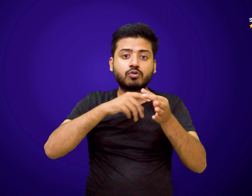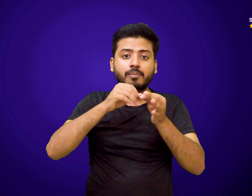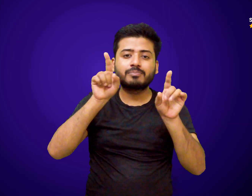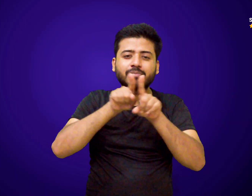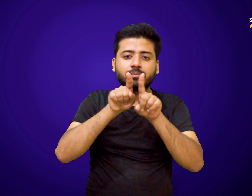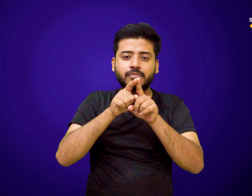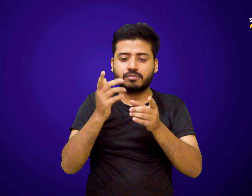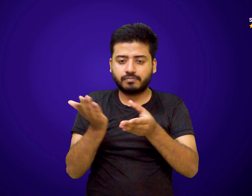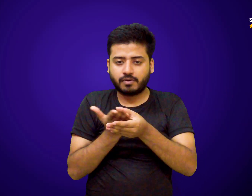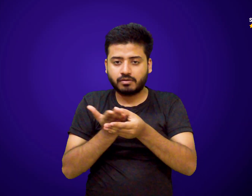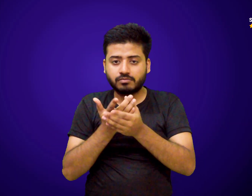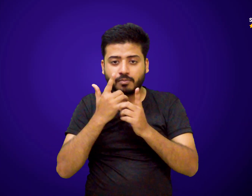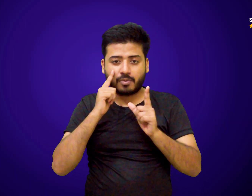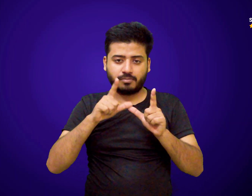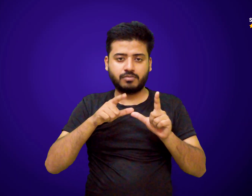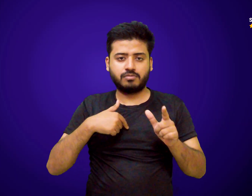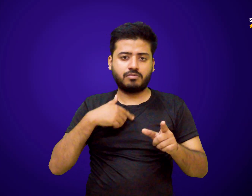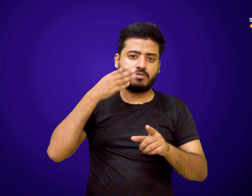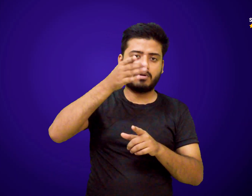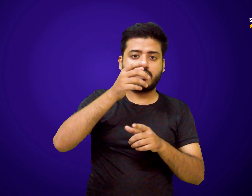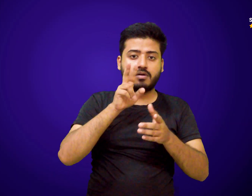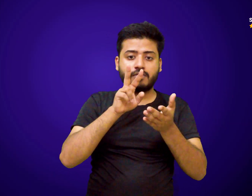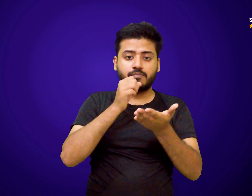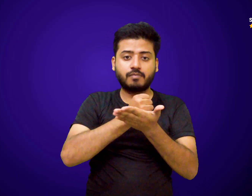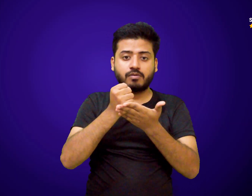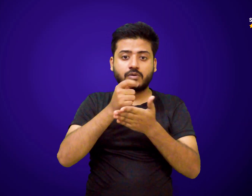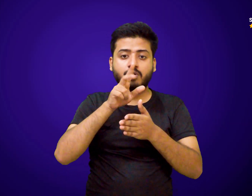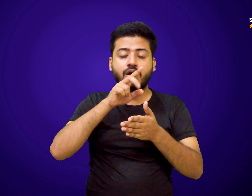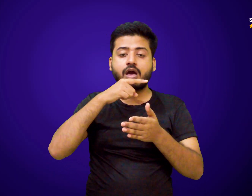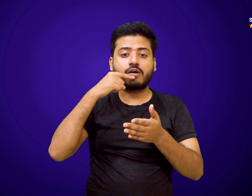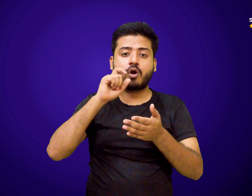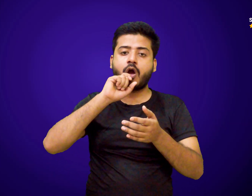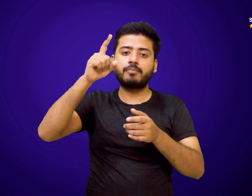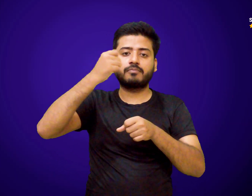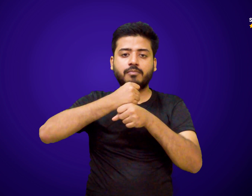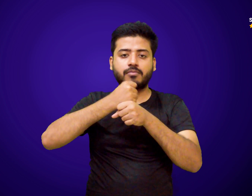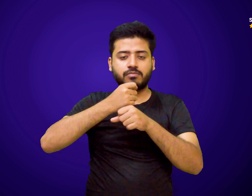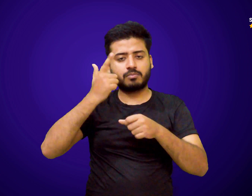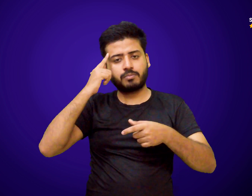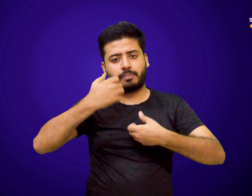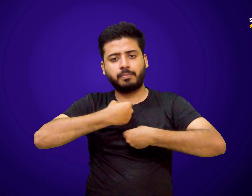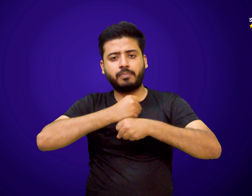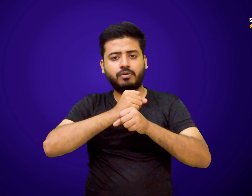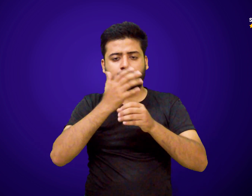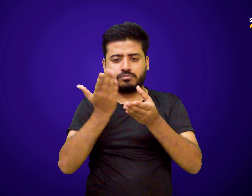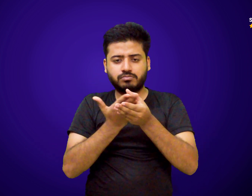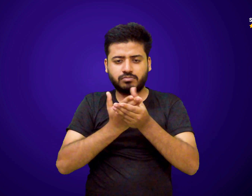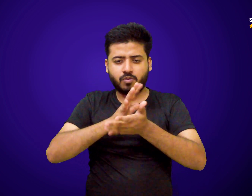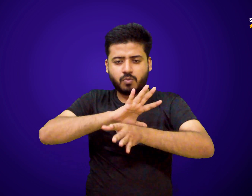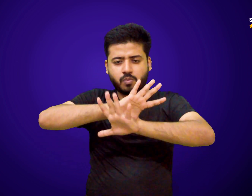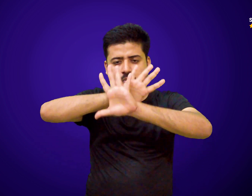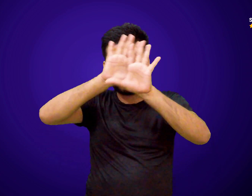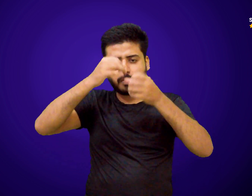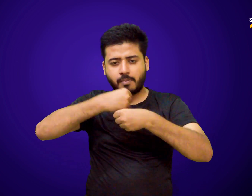processing. Visa-free travel. Diplomats often enjoy visa-free access to many countries, even for long